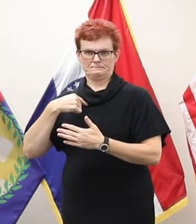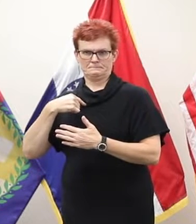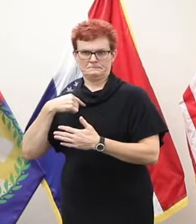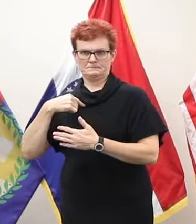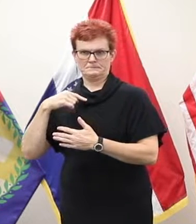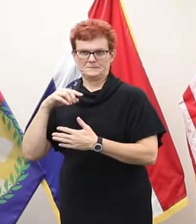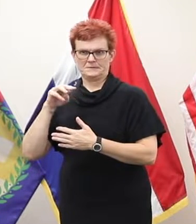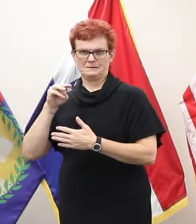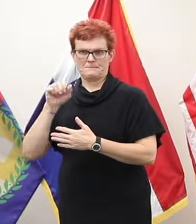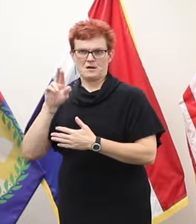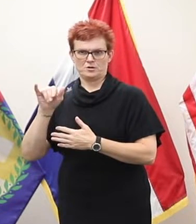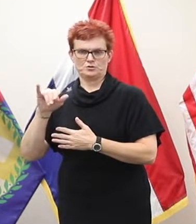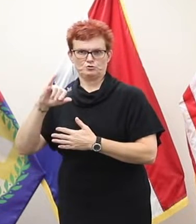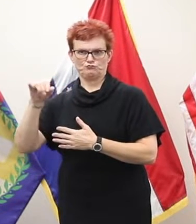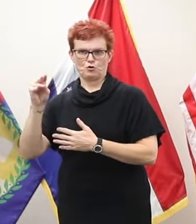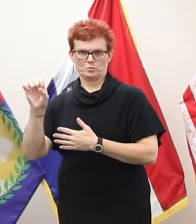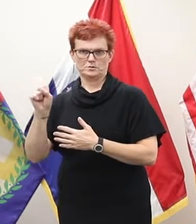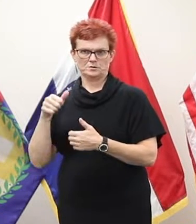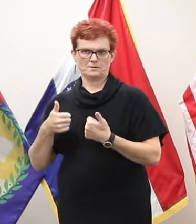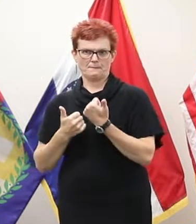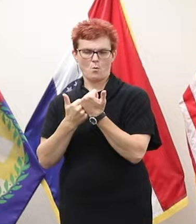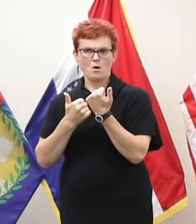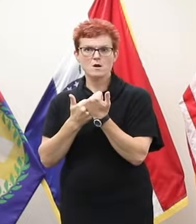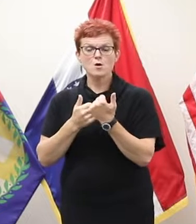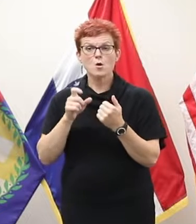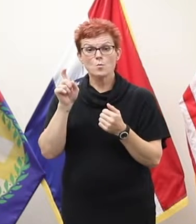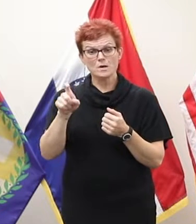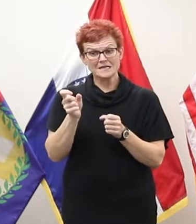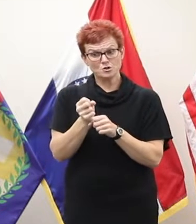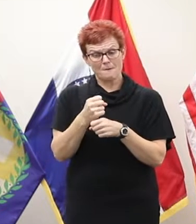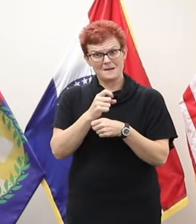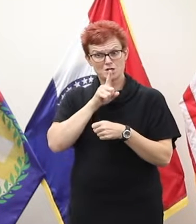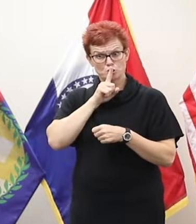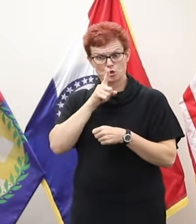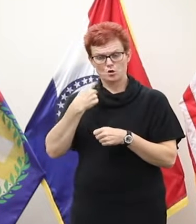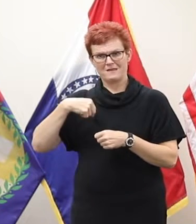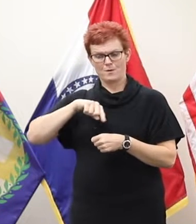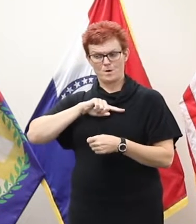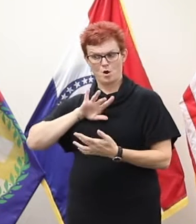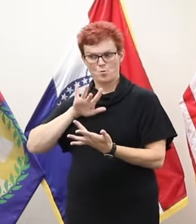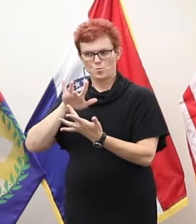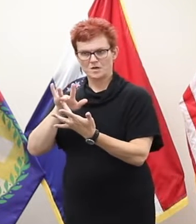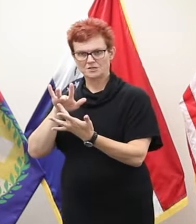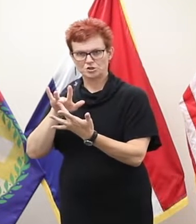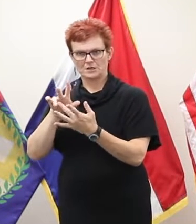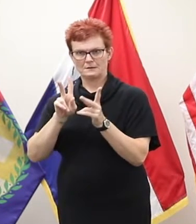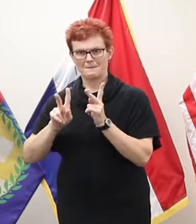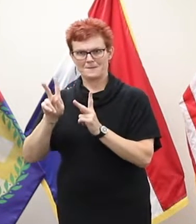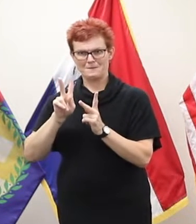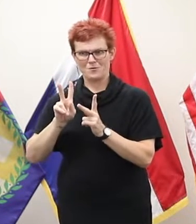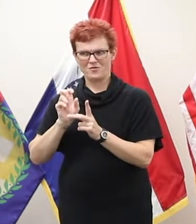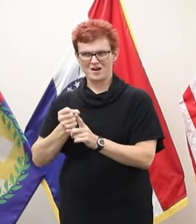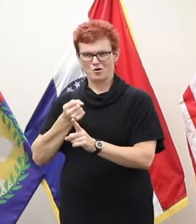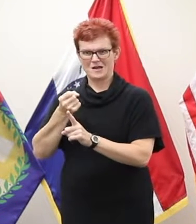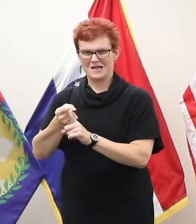only must we make treatment more accessible, but we must make sure that we're reaching the populations hit the